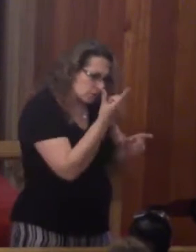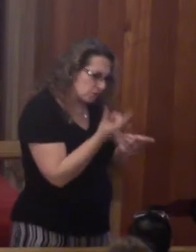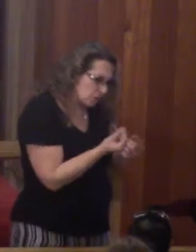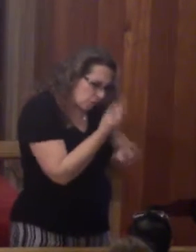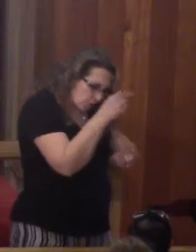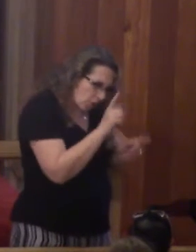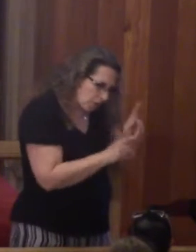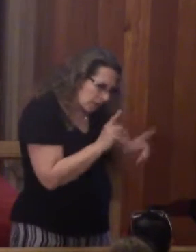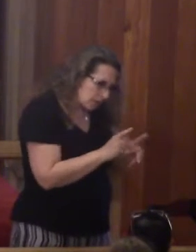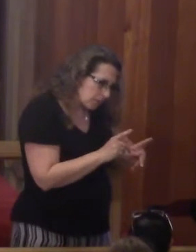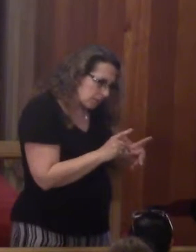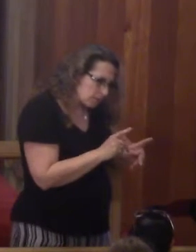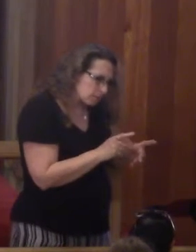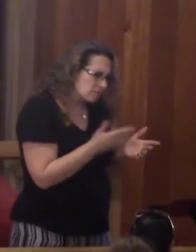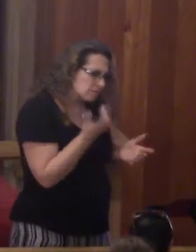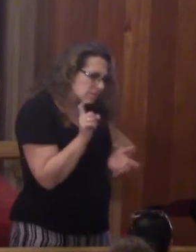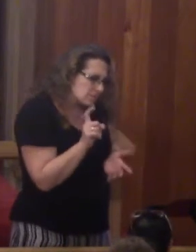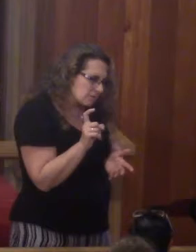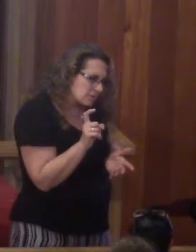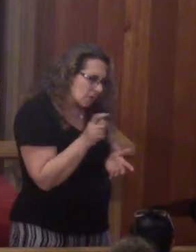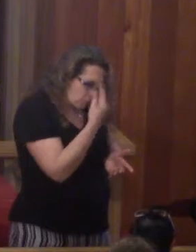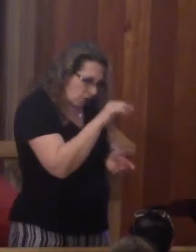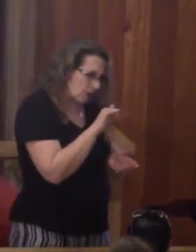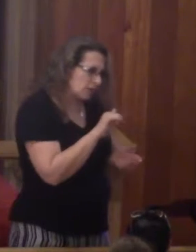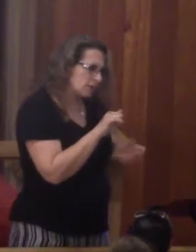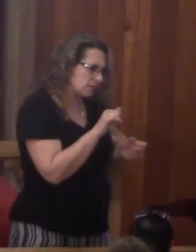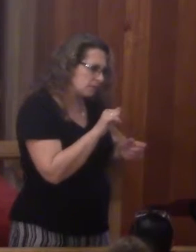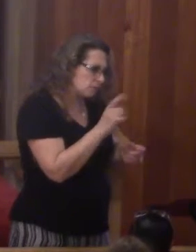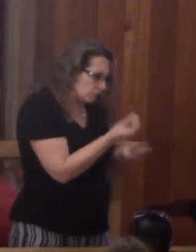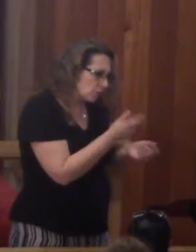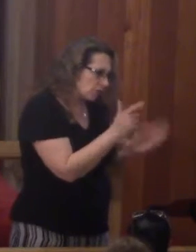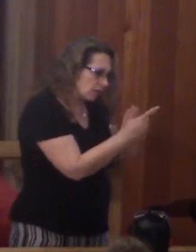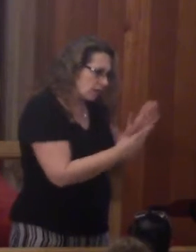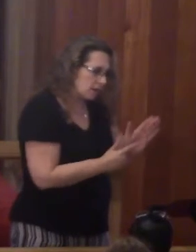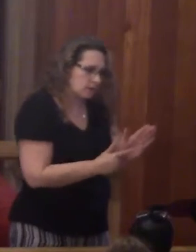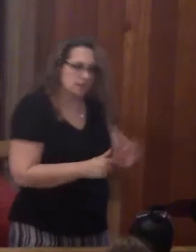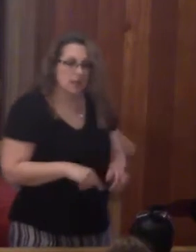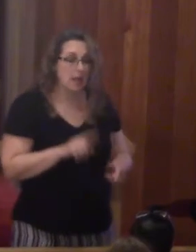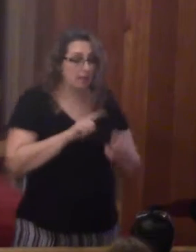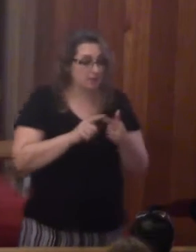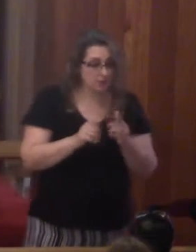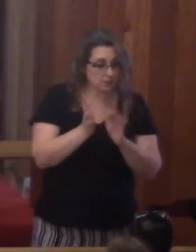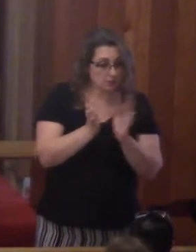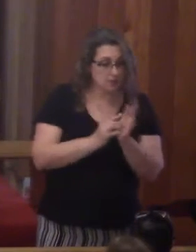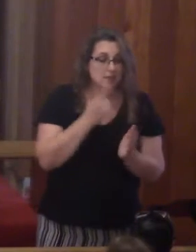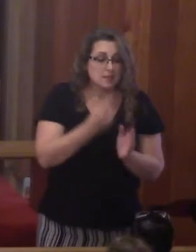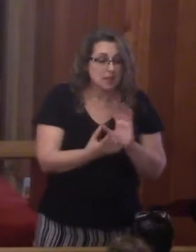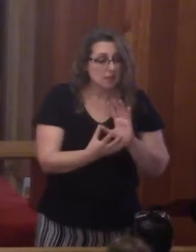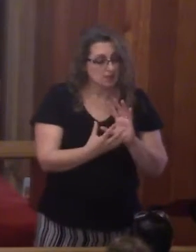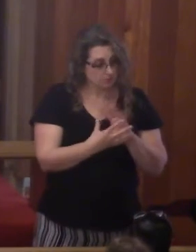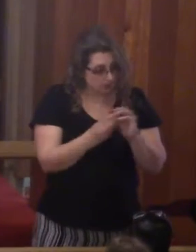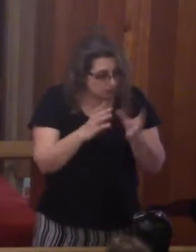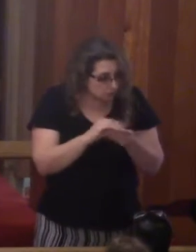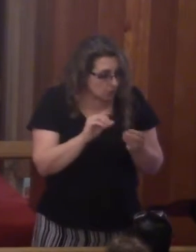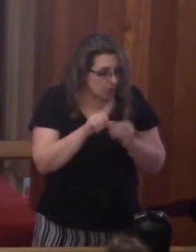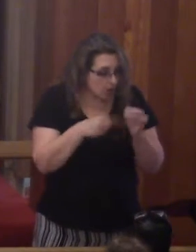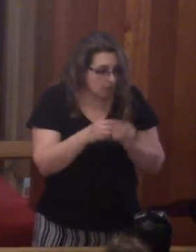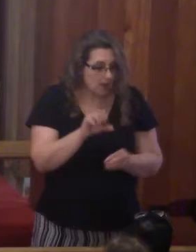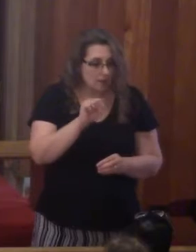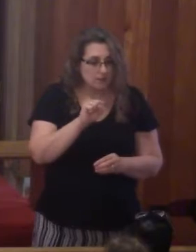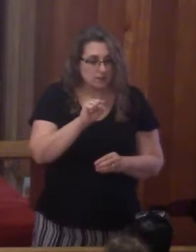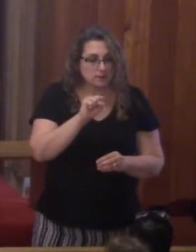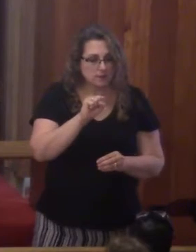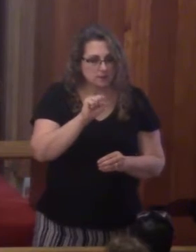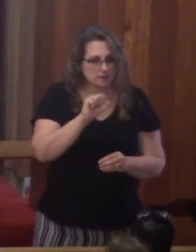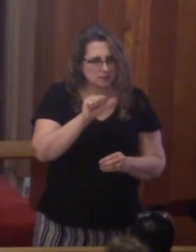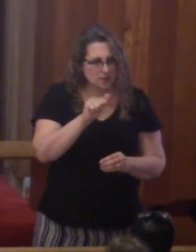in order to fulfill this law? And Jesus tells the parable of the Samaritan. It never says good in there. This guy's never called